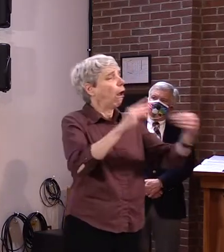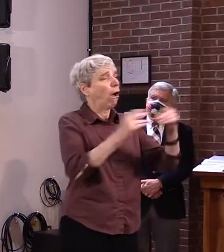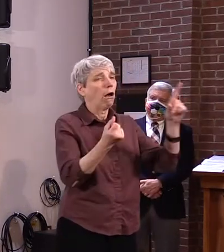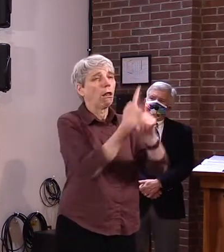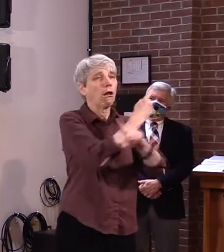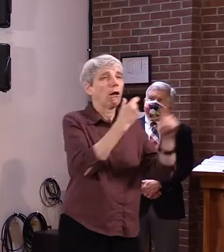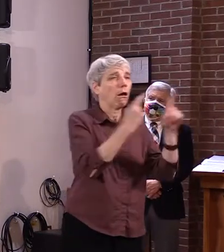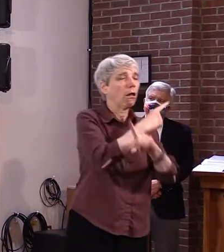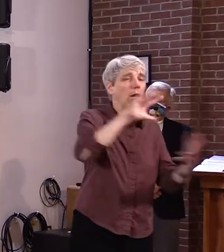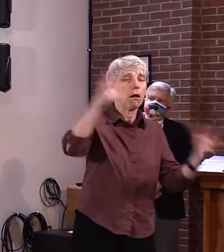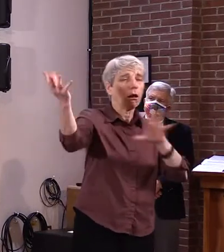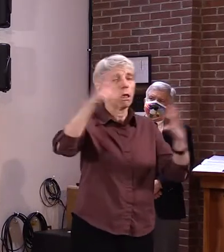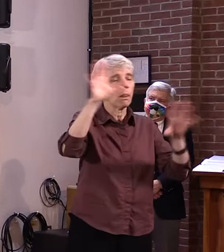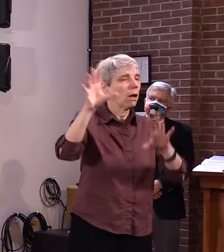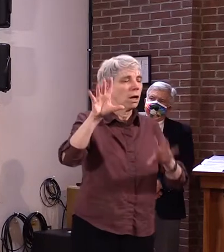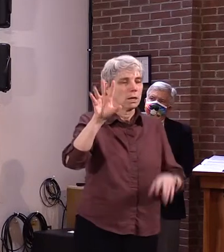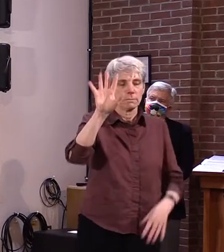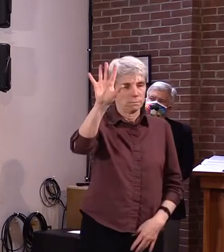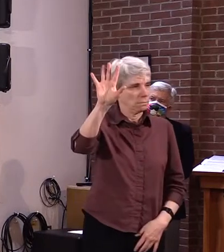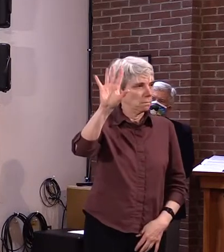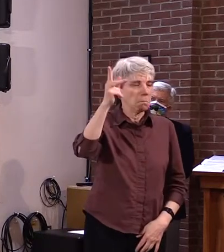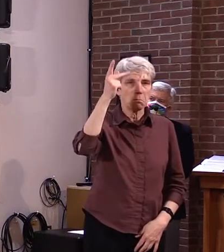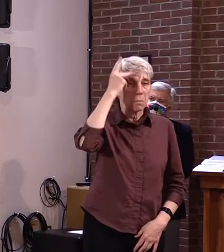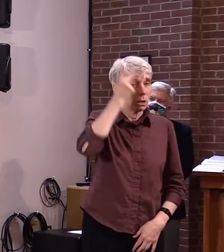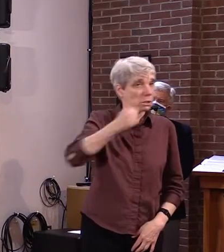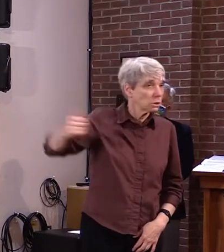much chaos and political theater at the top.